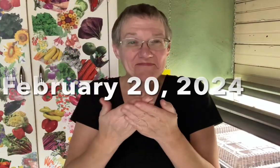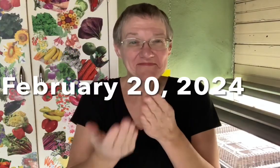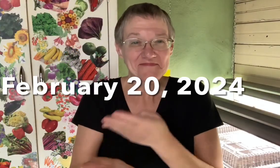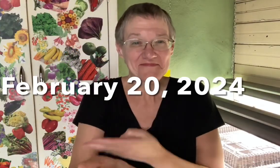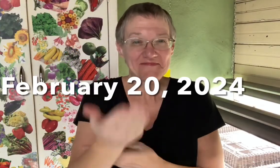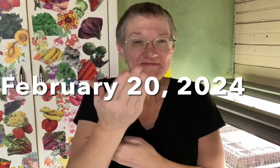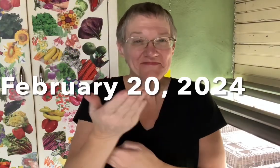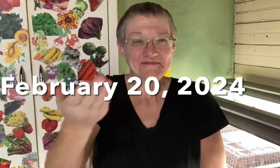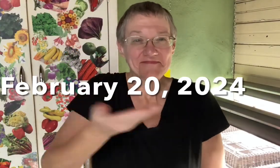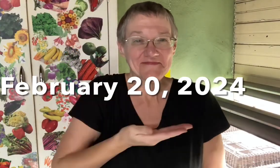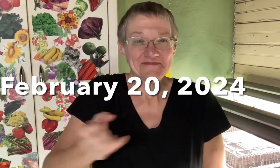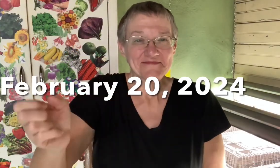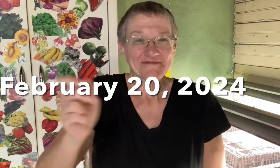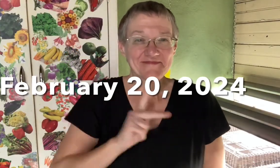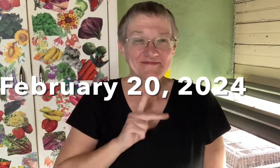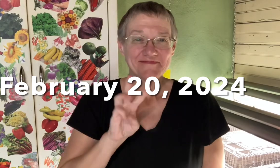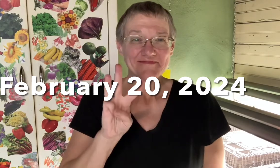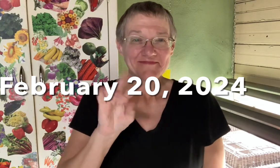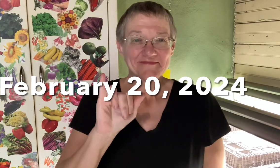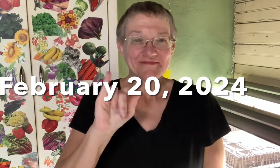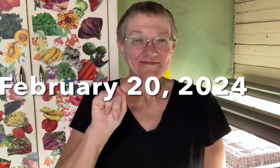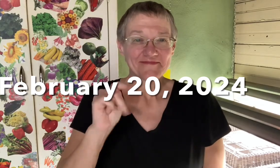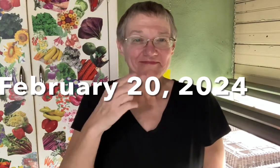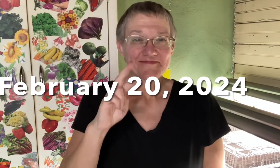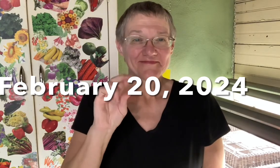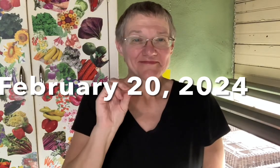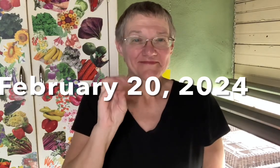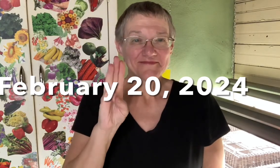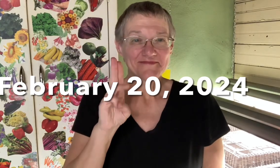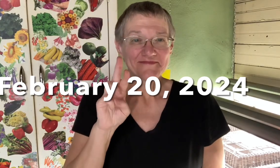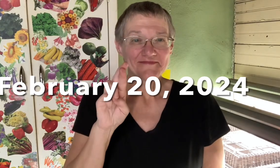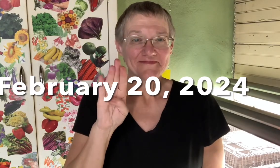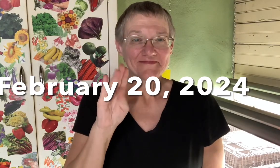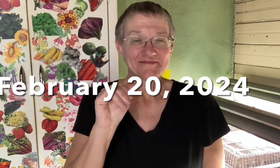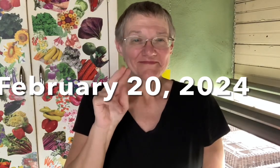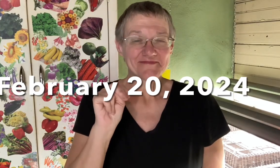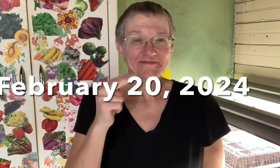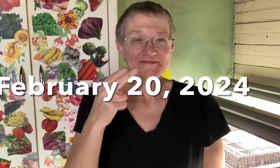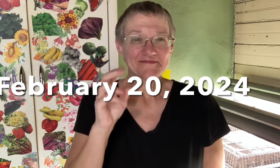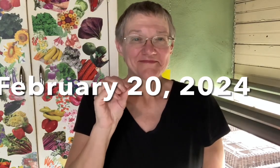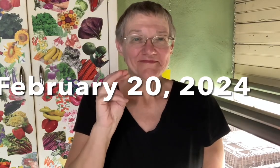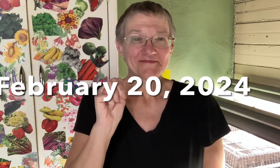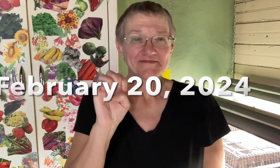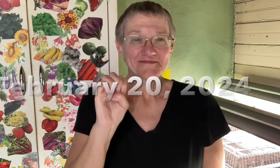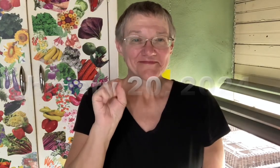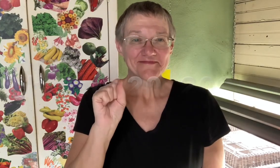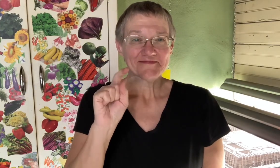Good morning and welcome back to Withrow Urban Homestead.